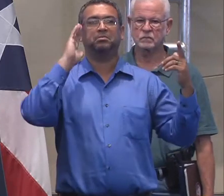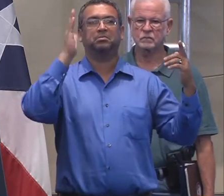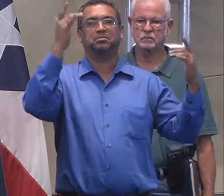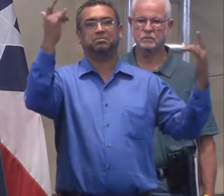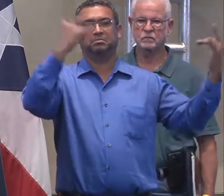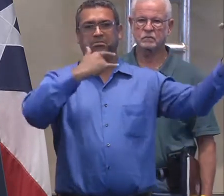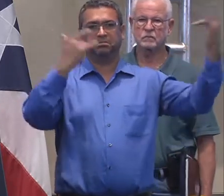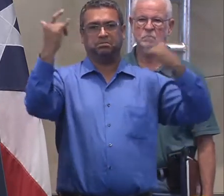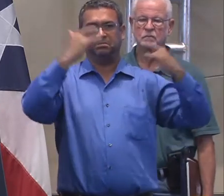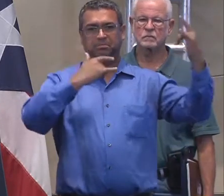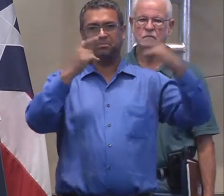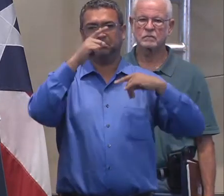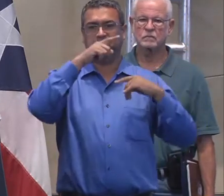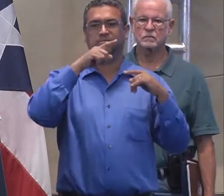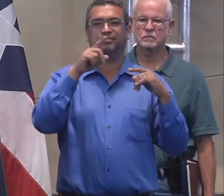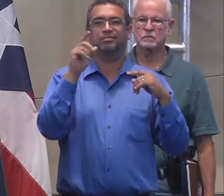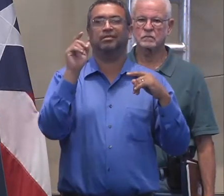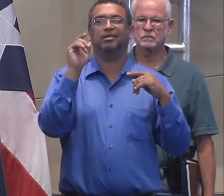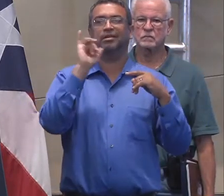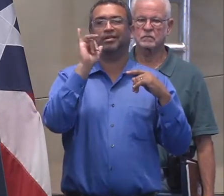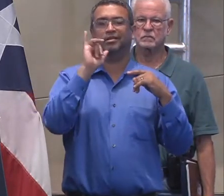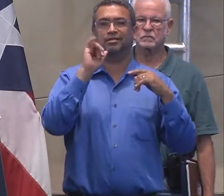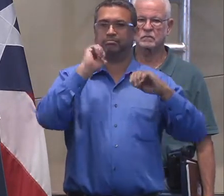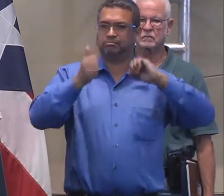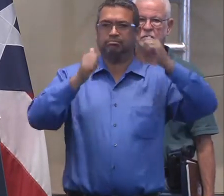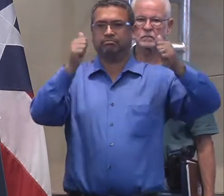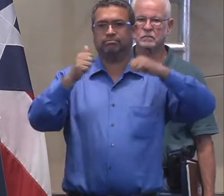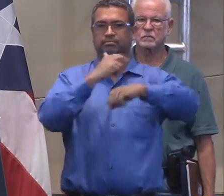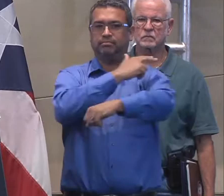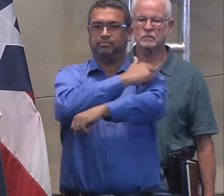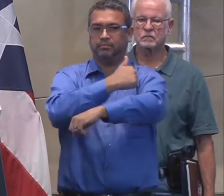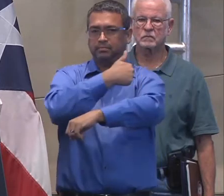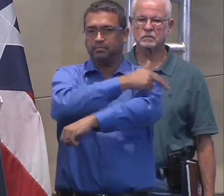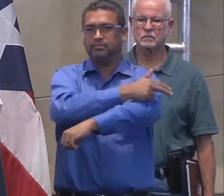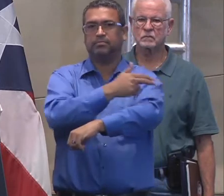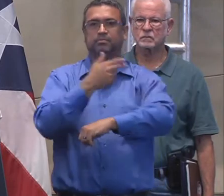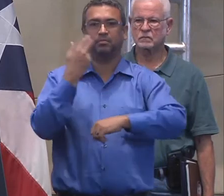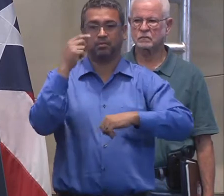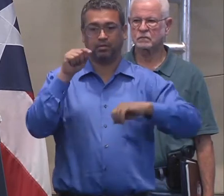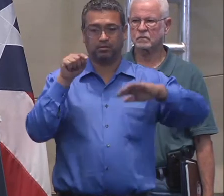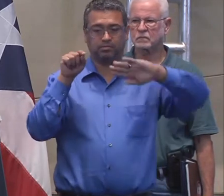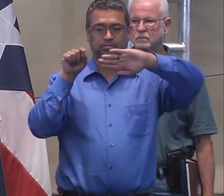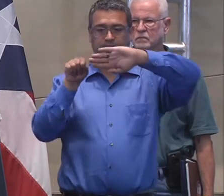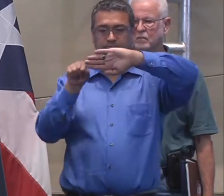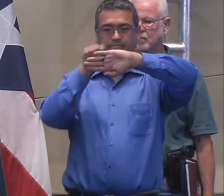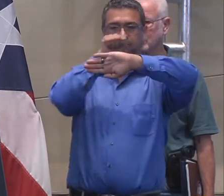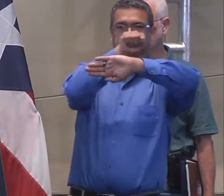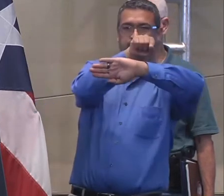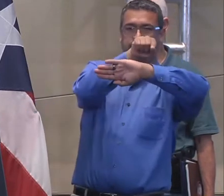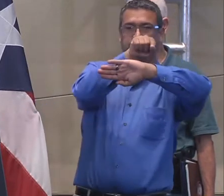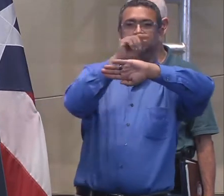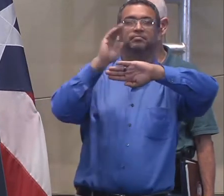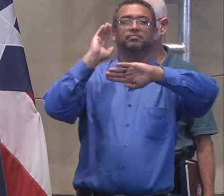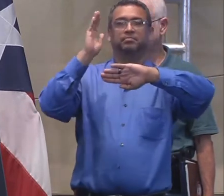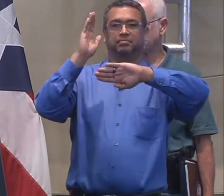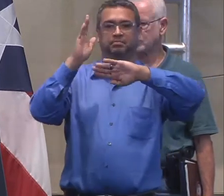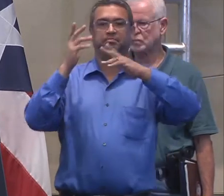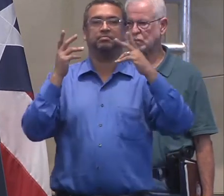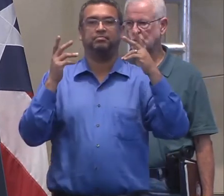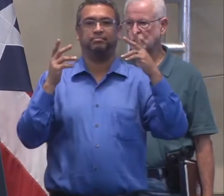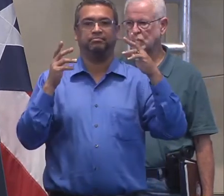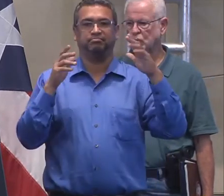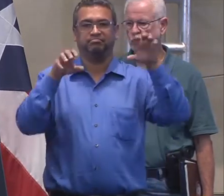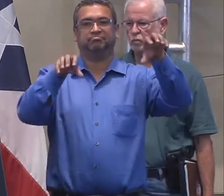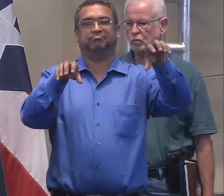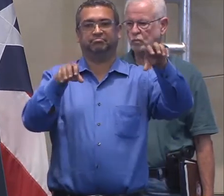hospital capabilities that will be built so that those regions can have access to proper